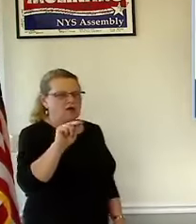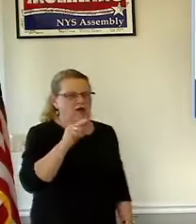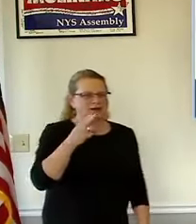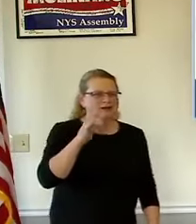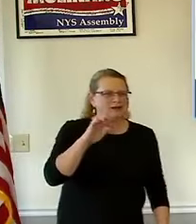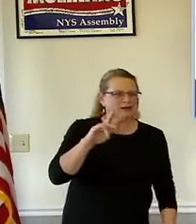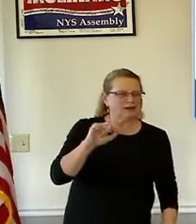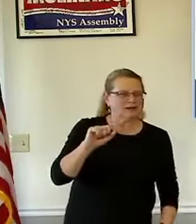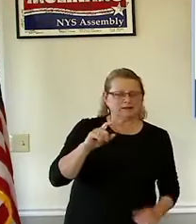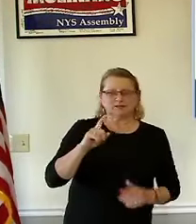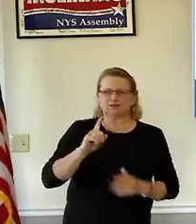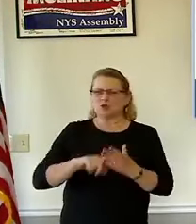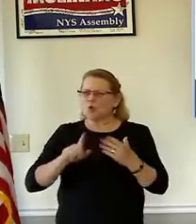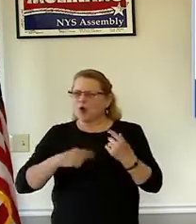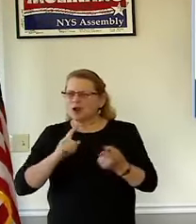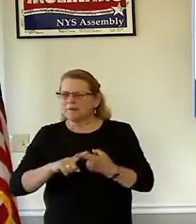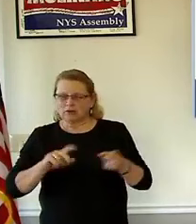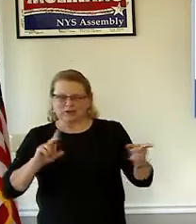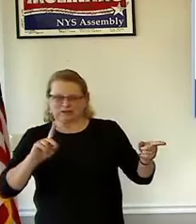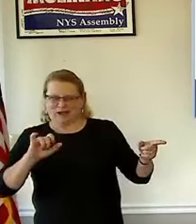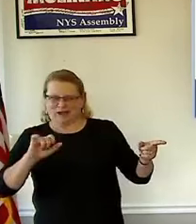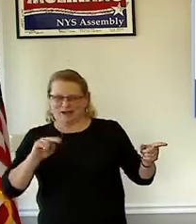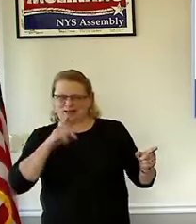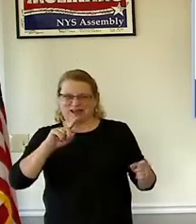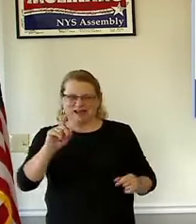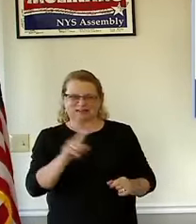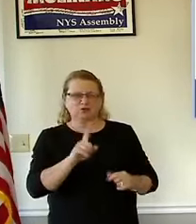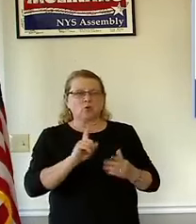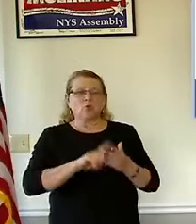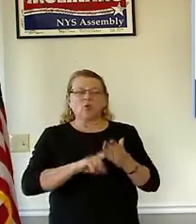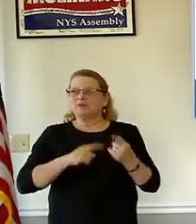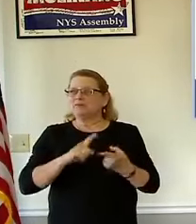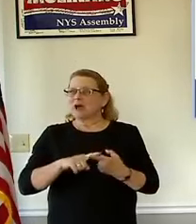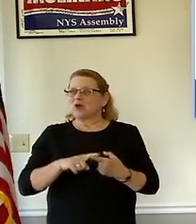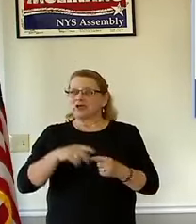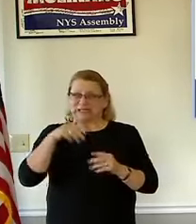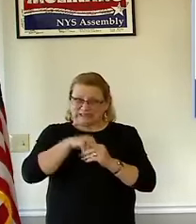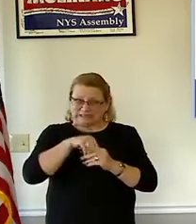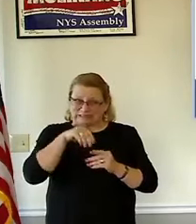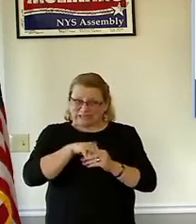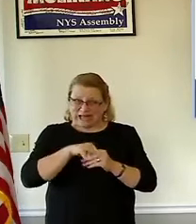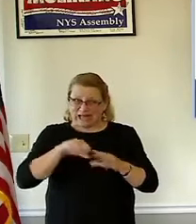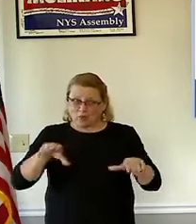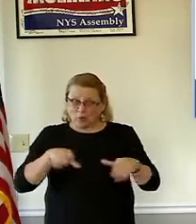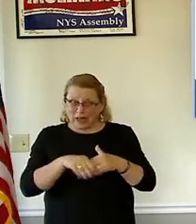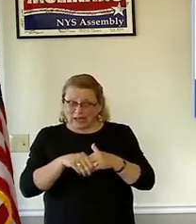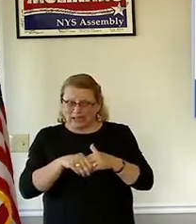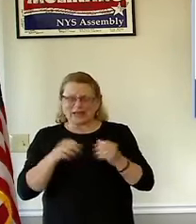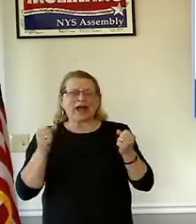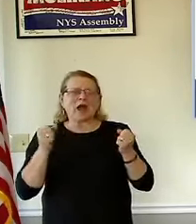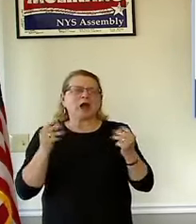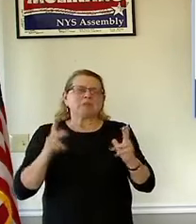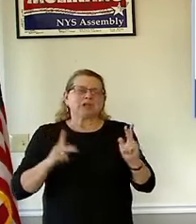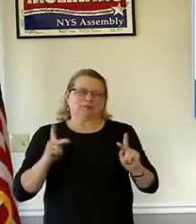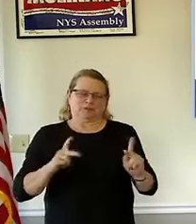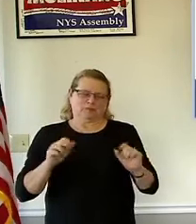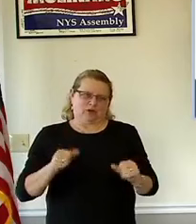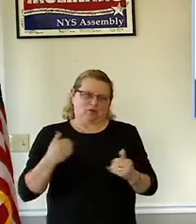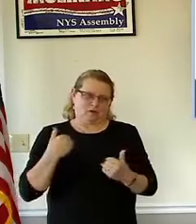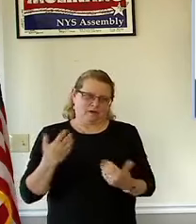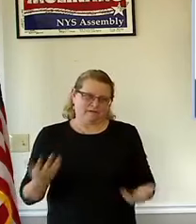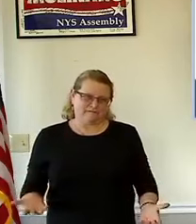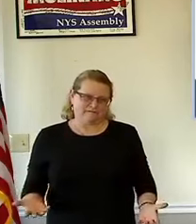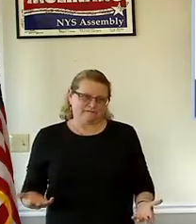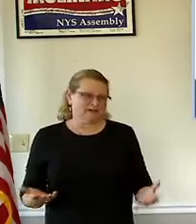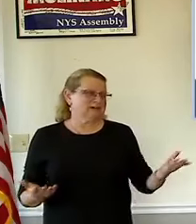how many people are going to be allowed? I love asking Ron Hicks this question because it has been something that we have asked over and over again. You know, I will